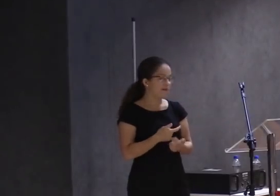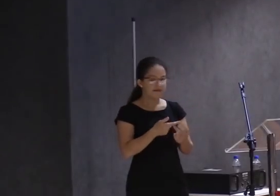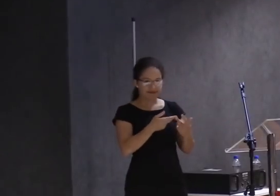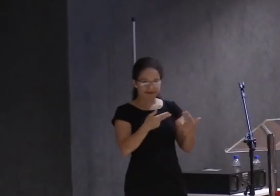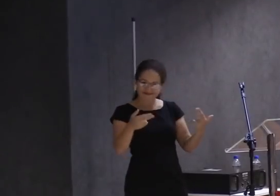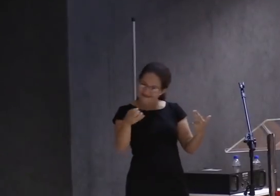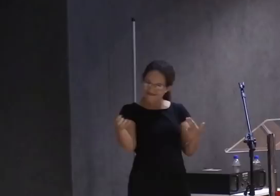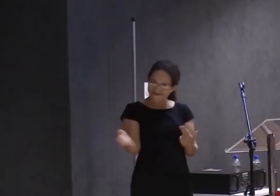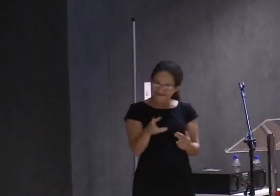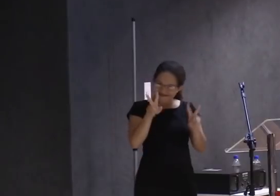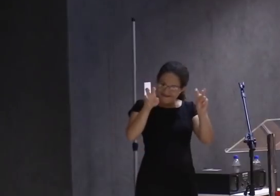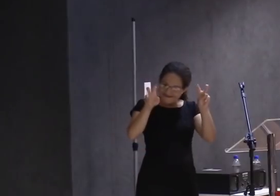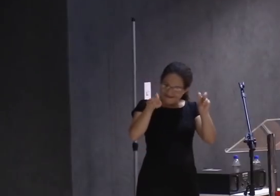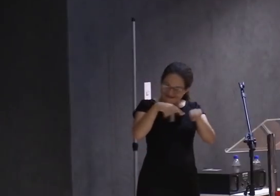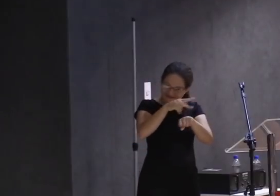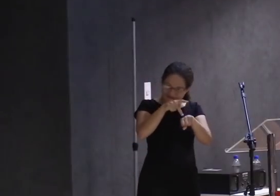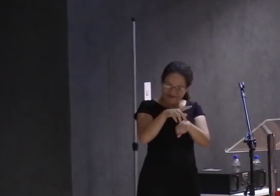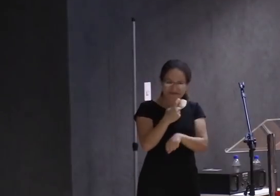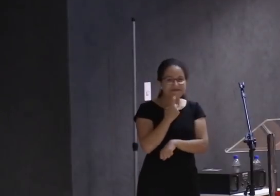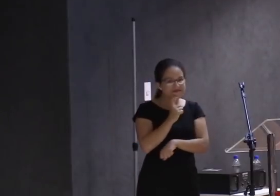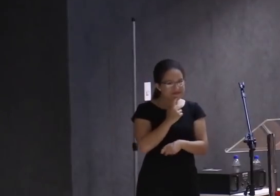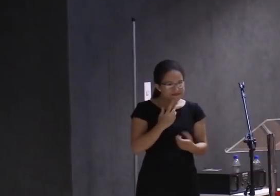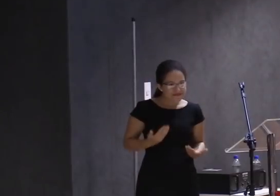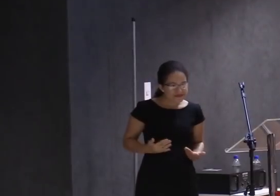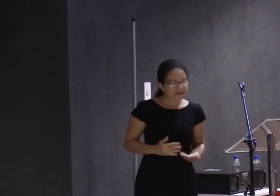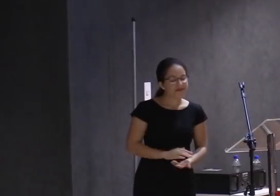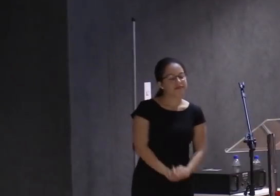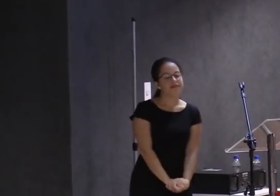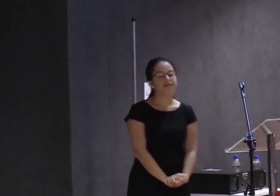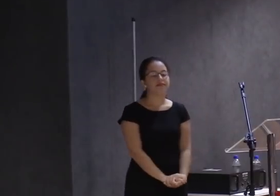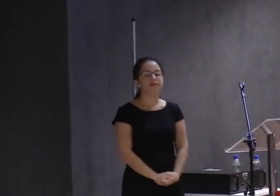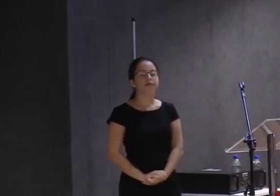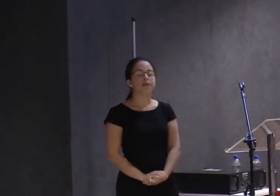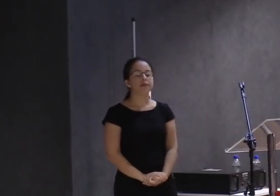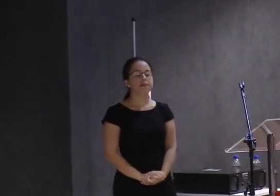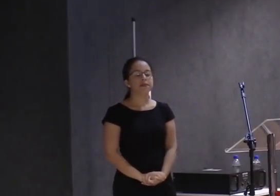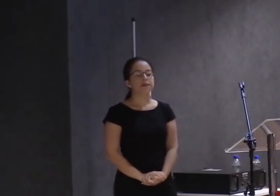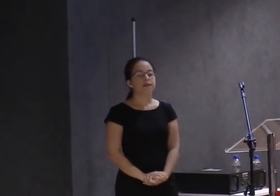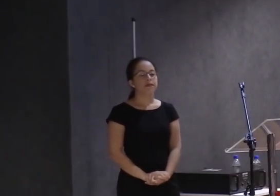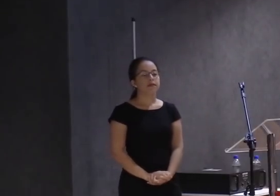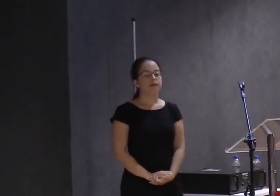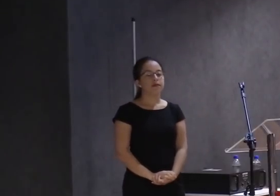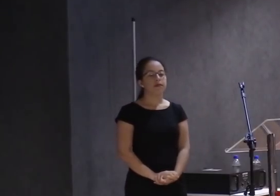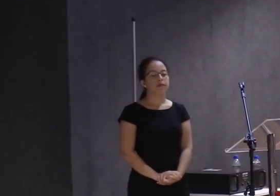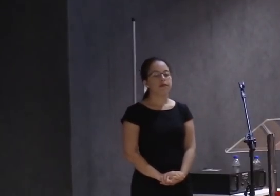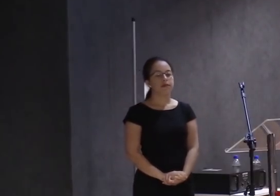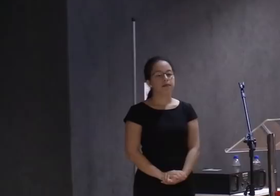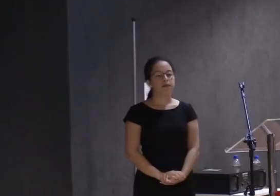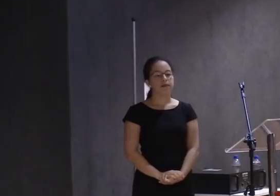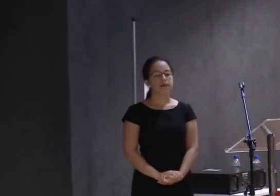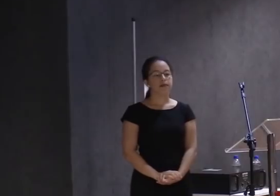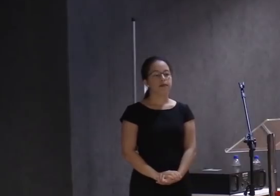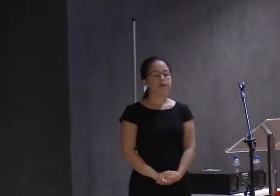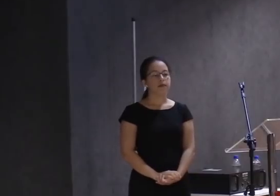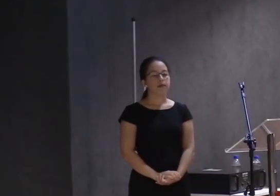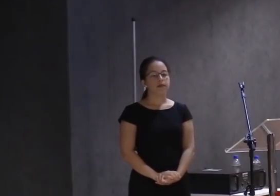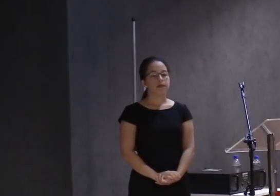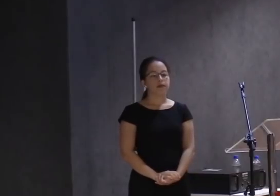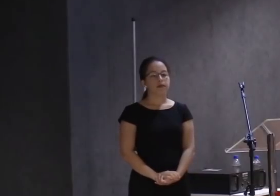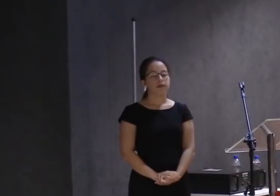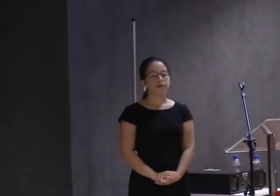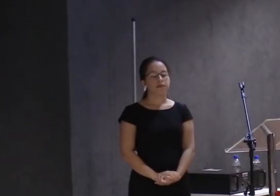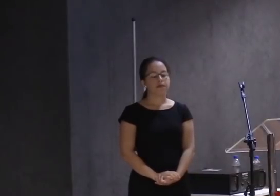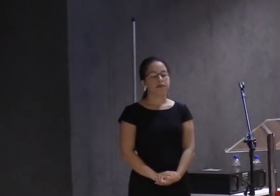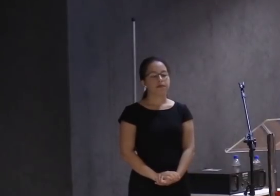Finland. Essa é uma pequena apresentação de onde ela veio e ela já sabe que vocês sabem um pouco